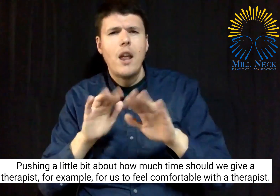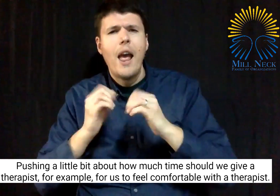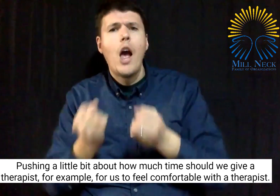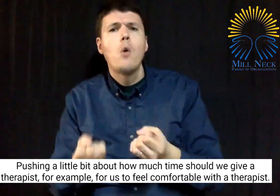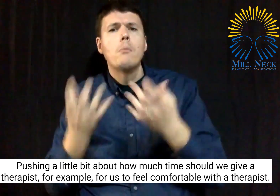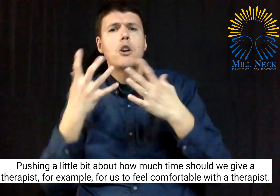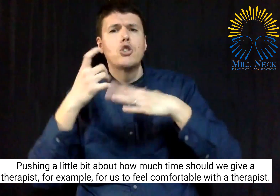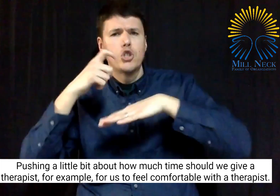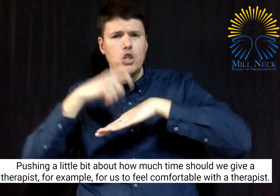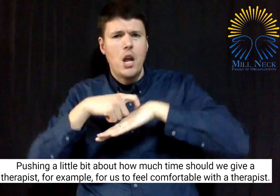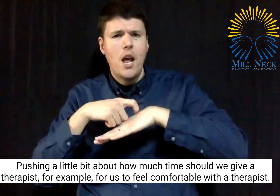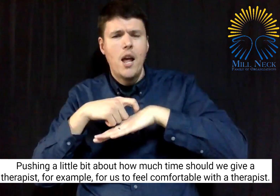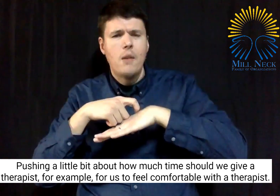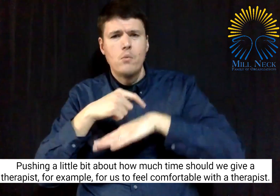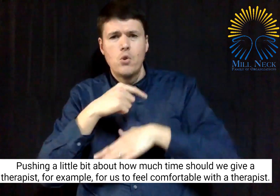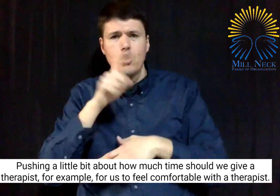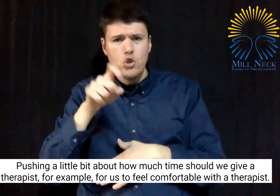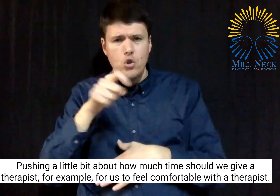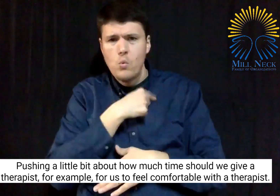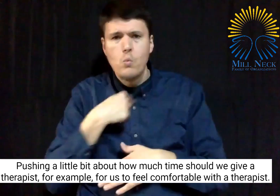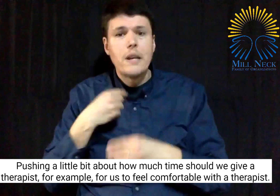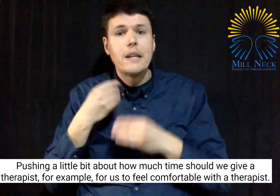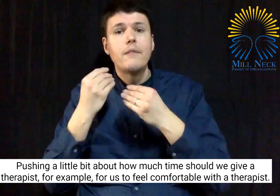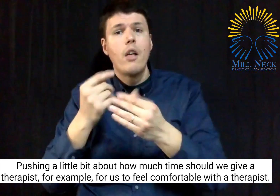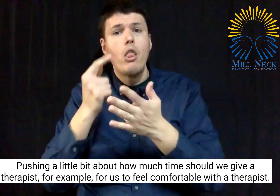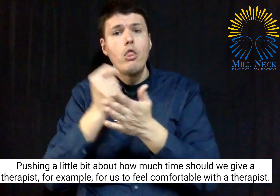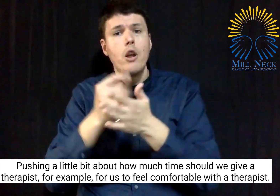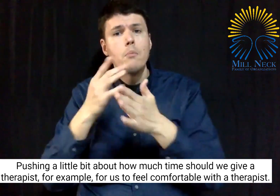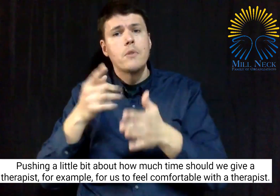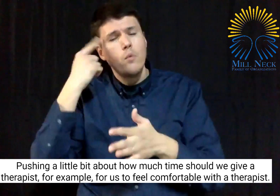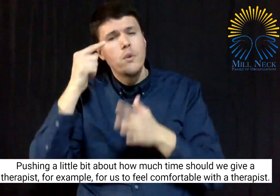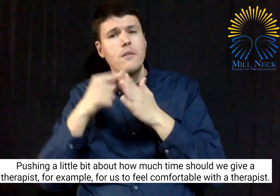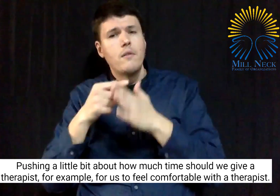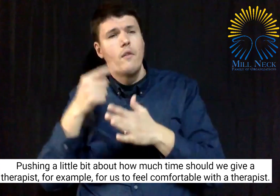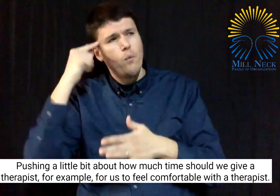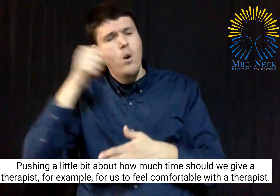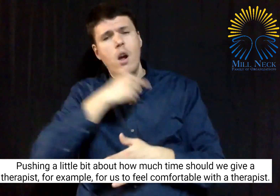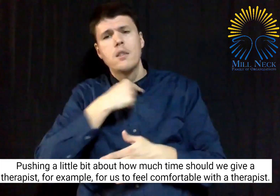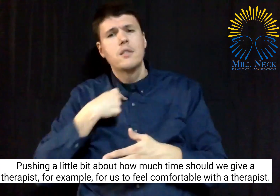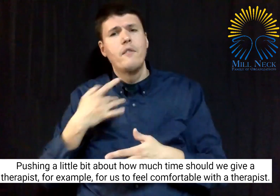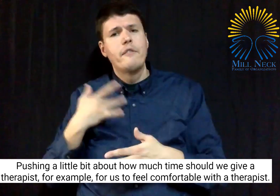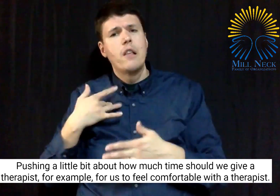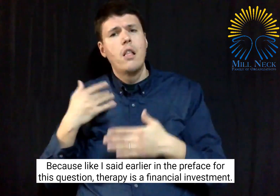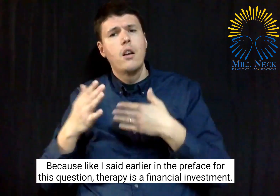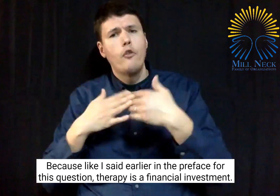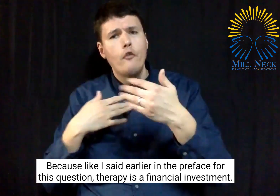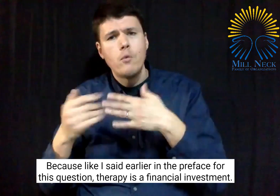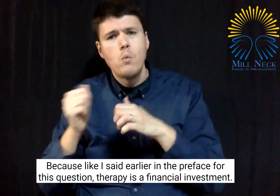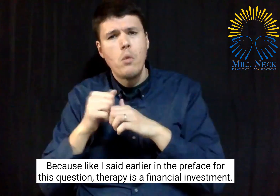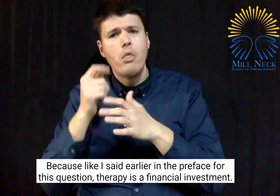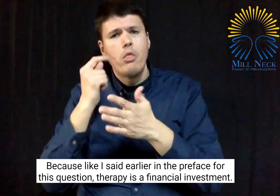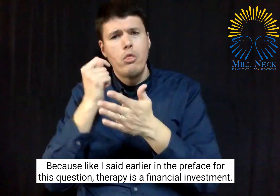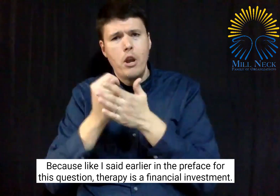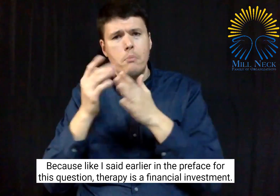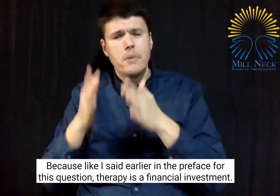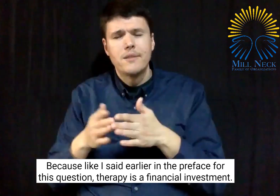time should we give a therapist, for example, for us to feel comfortable with a therapist. Because like I said earlier in the preface for